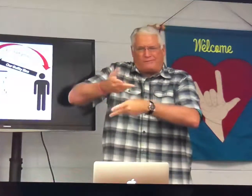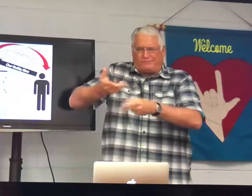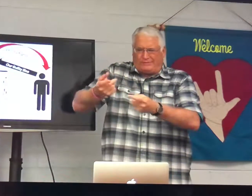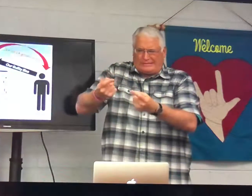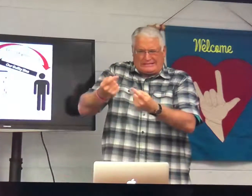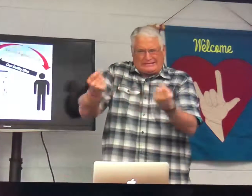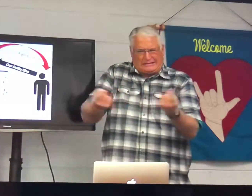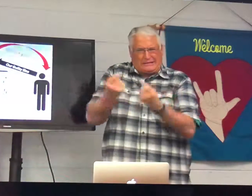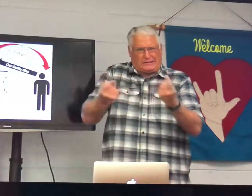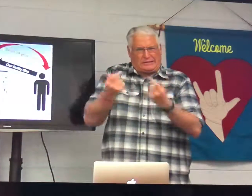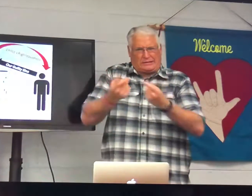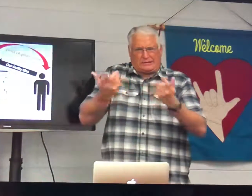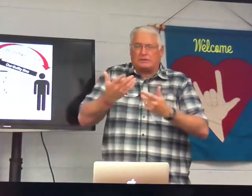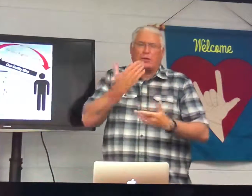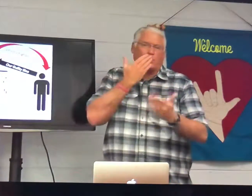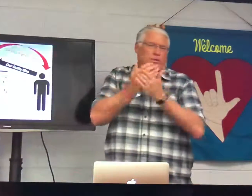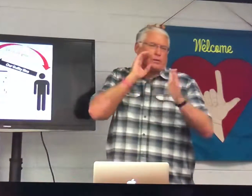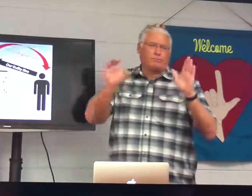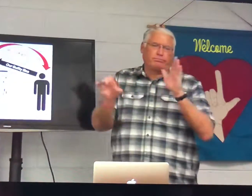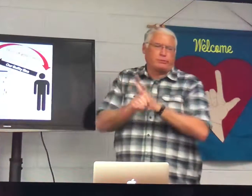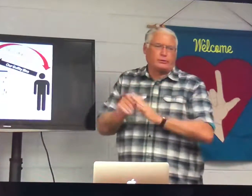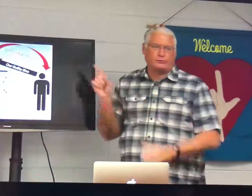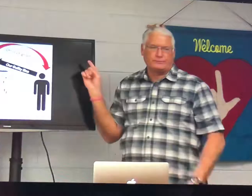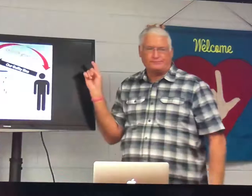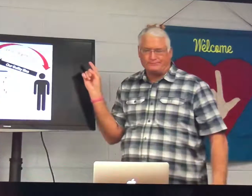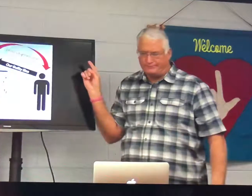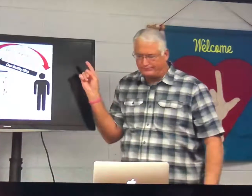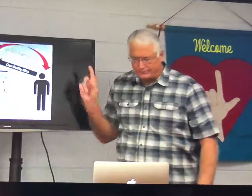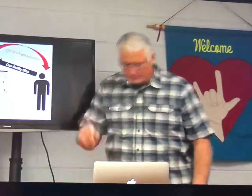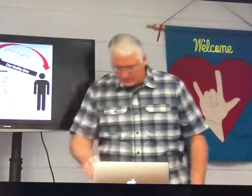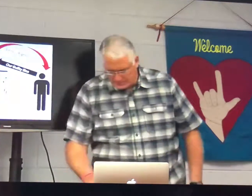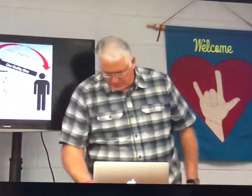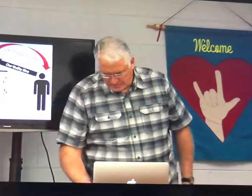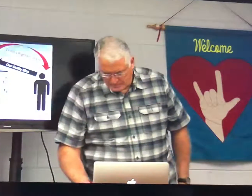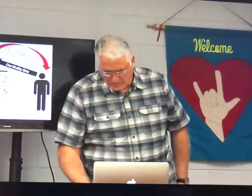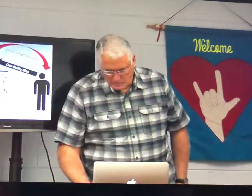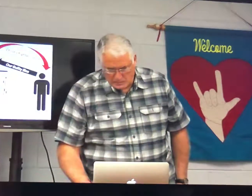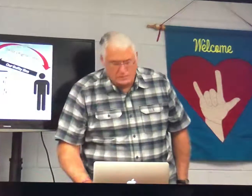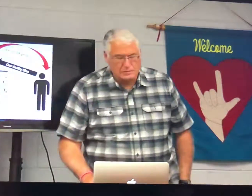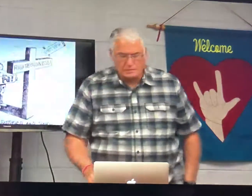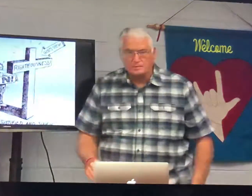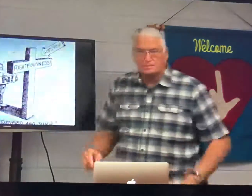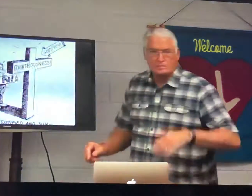open the second inning when we return. Braves nothing, Baltimore nothing.